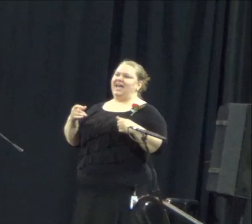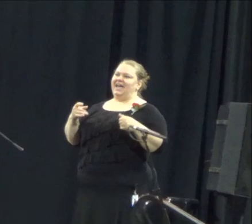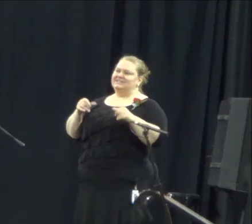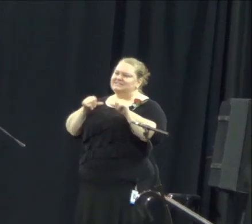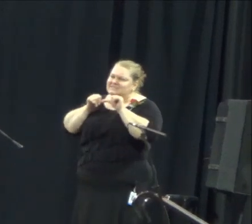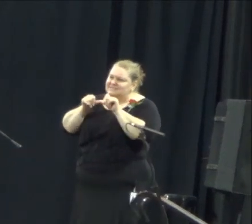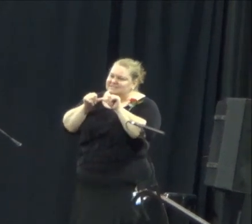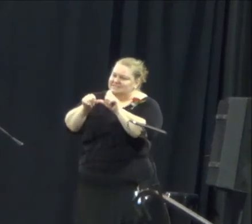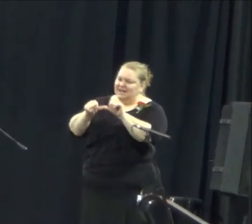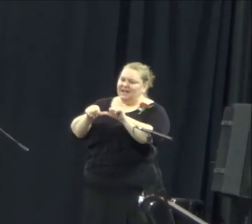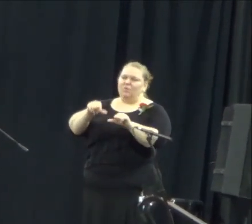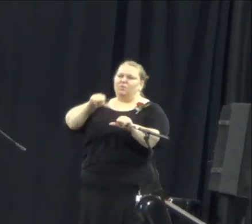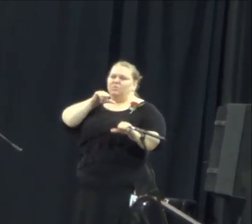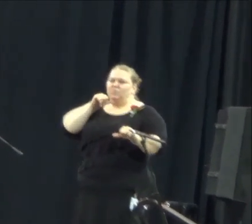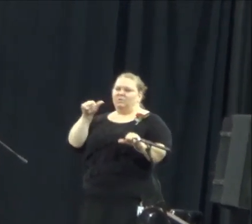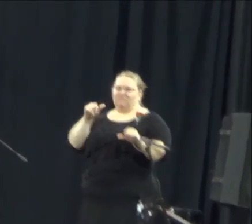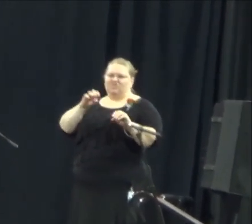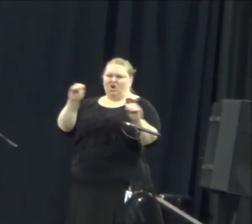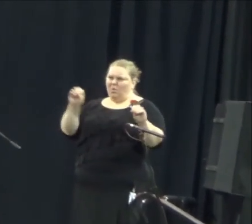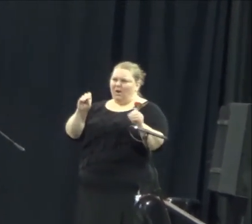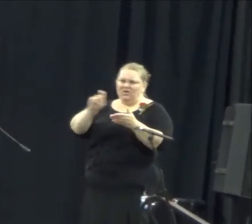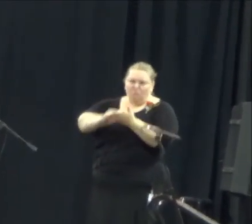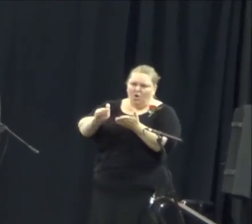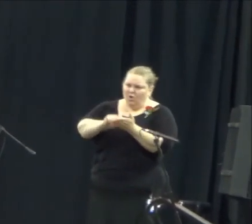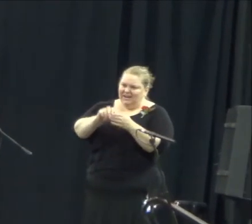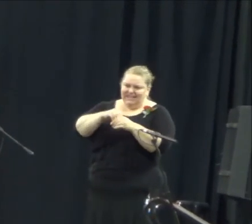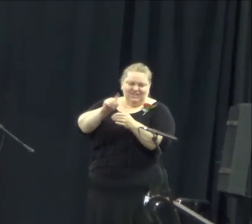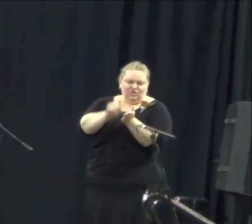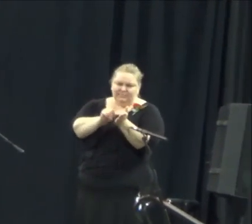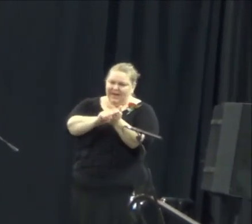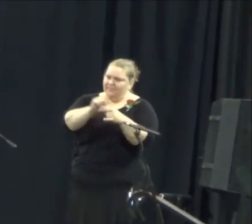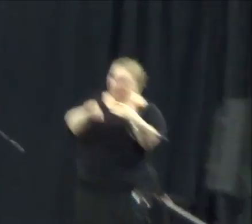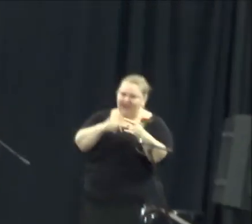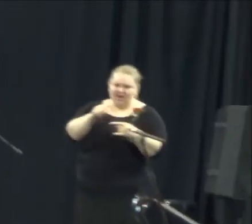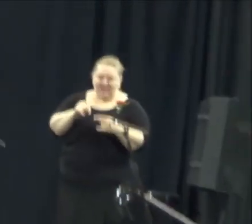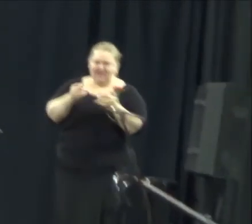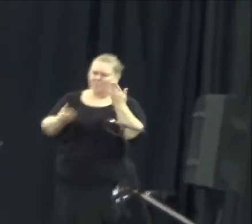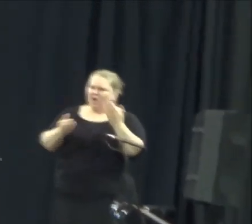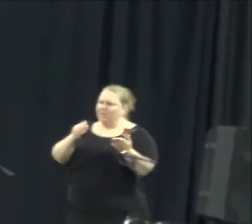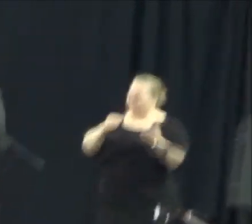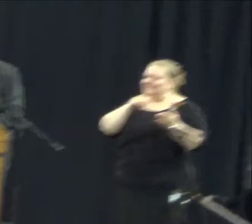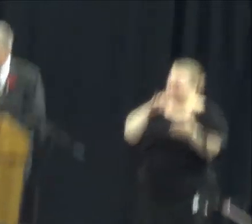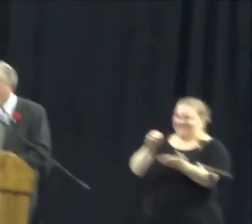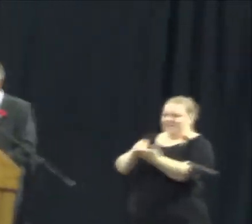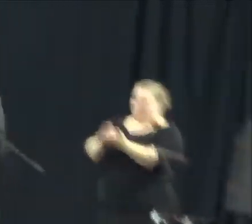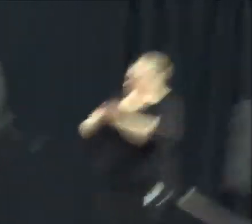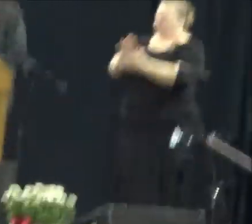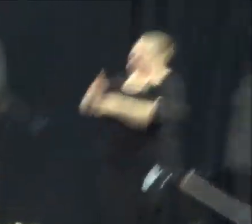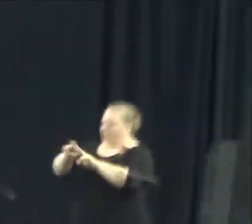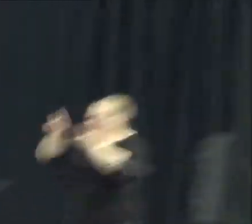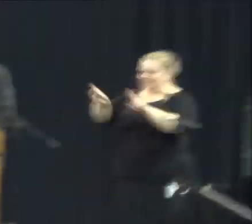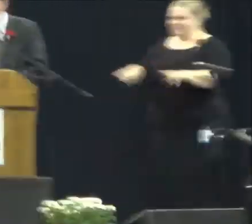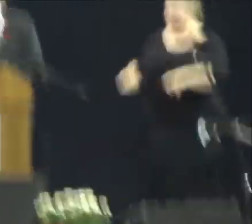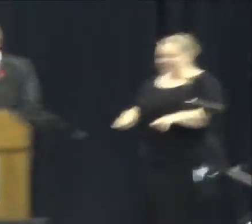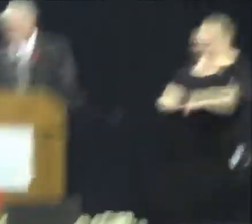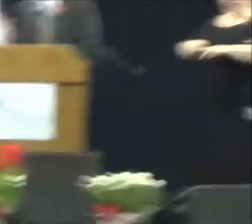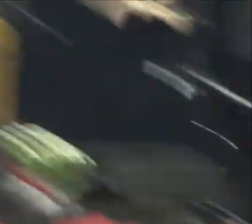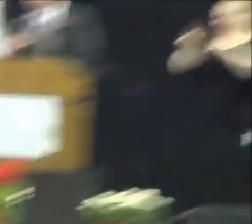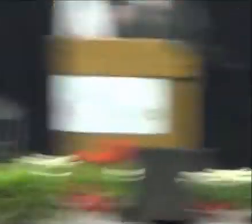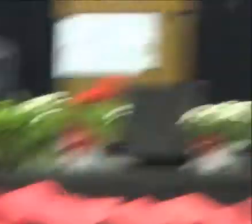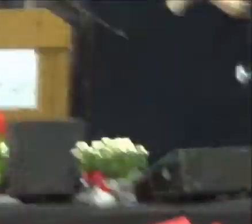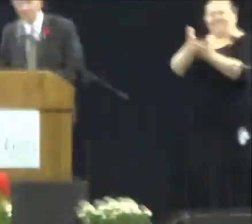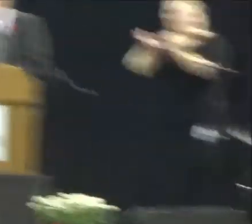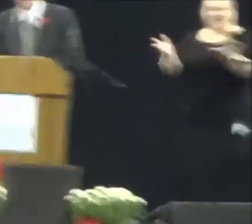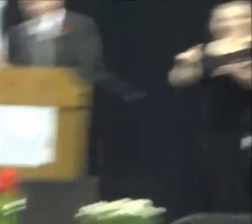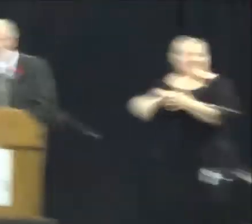persistence. It wasn't flashy. Nobody wrote about it in the newspaper. It probably didn't even go in her resume. But that's the kind of thing